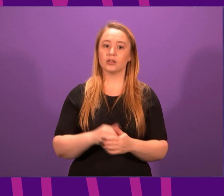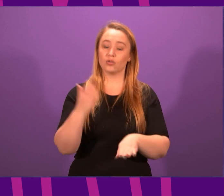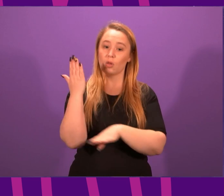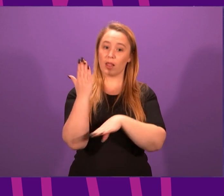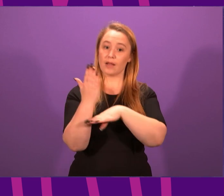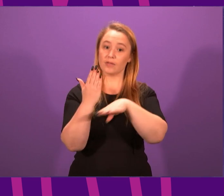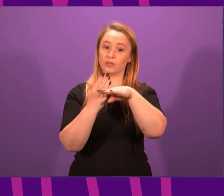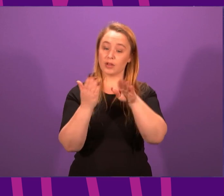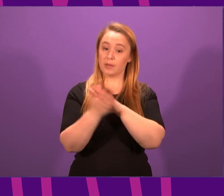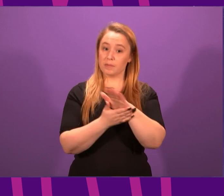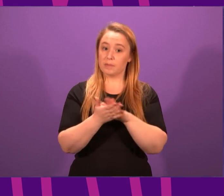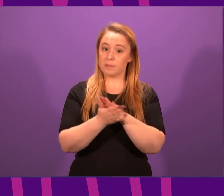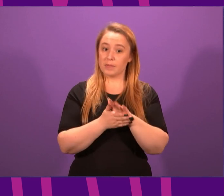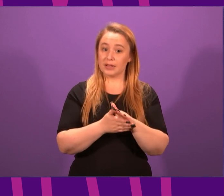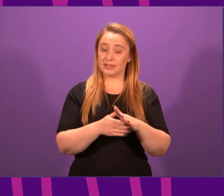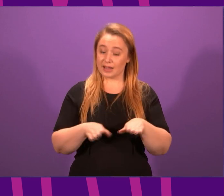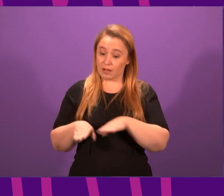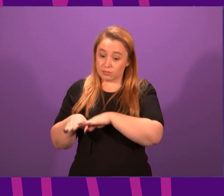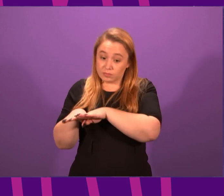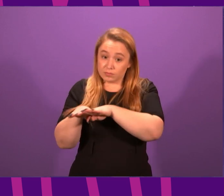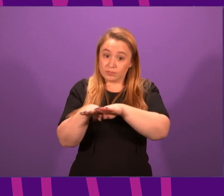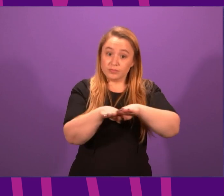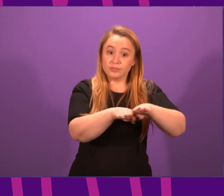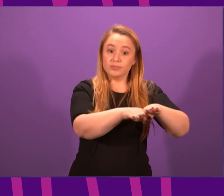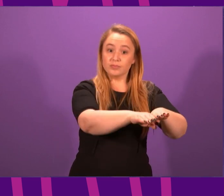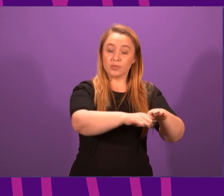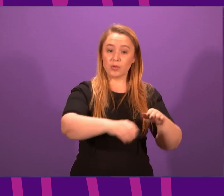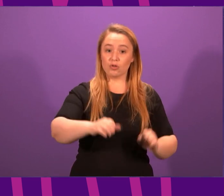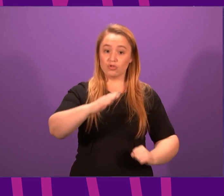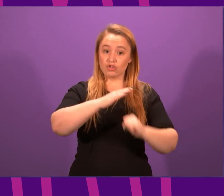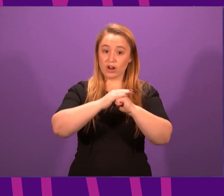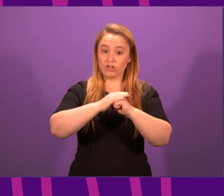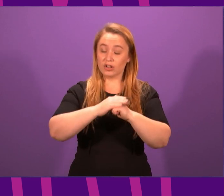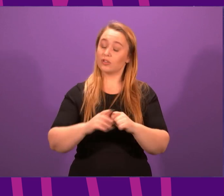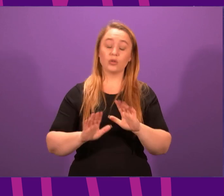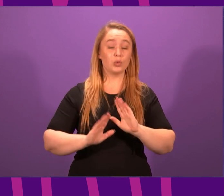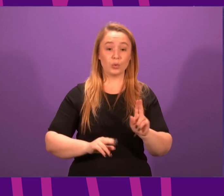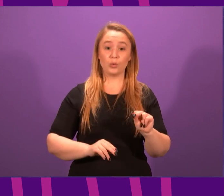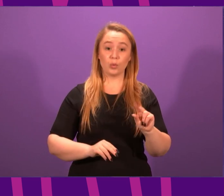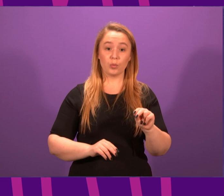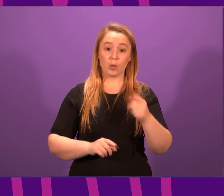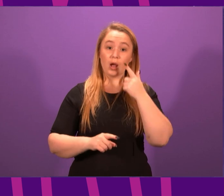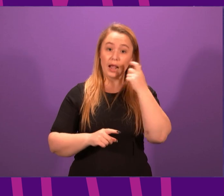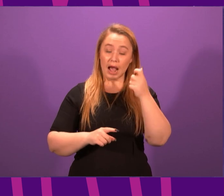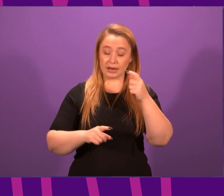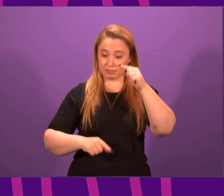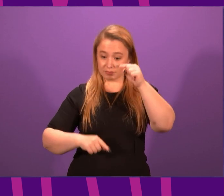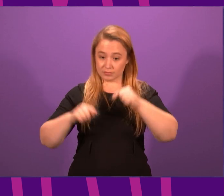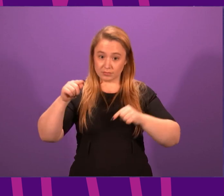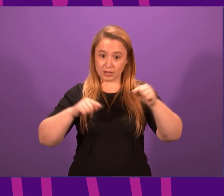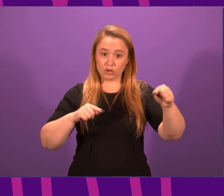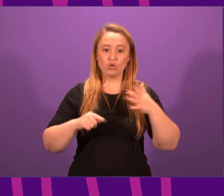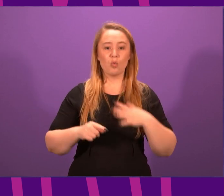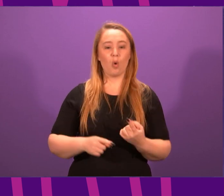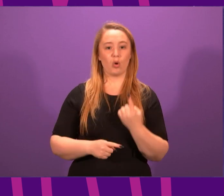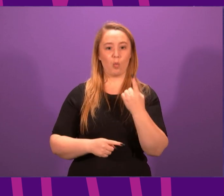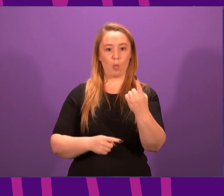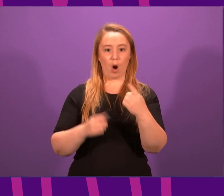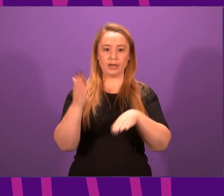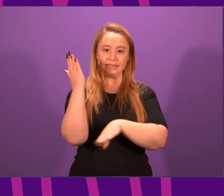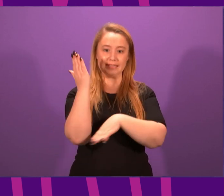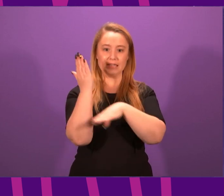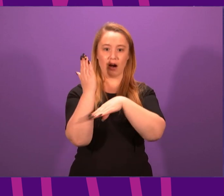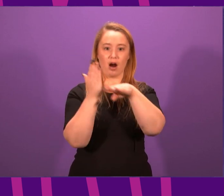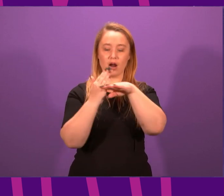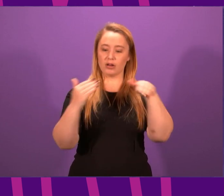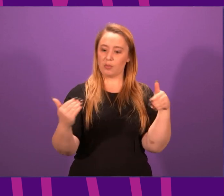applying restrictions consistently across the country if that is deemed necessary, but it means we can avoid a one-size-fits-all approach if it is not. It